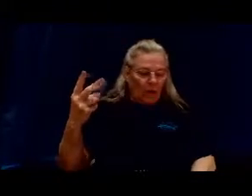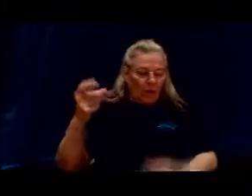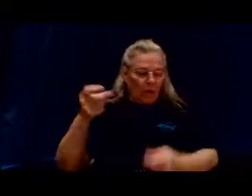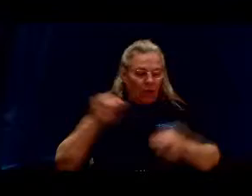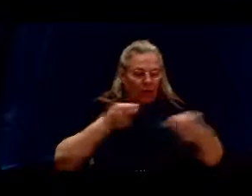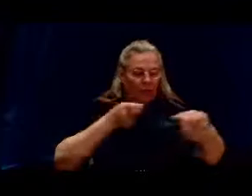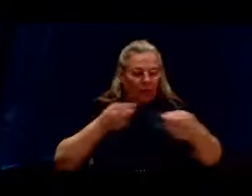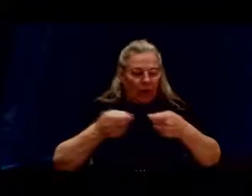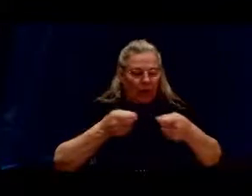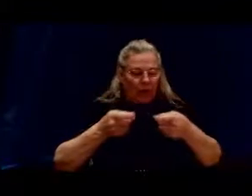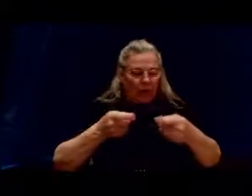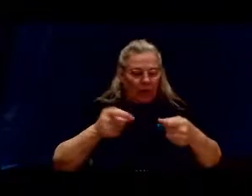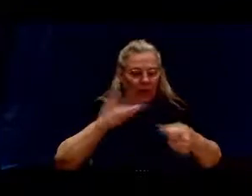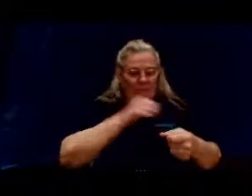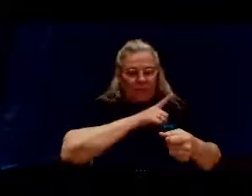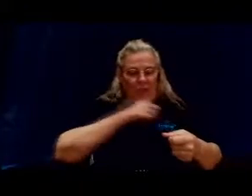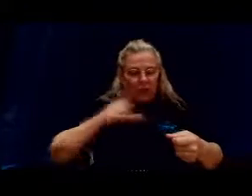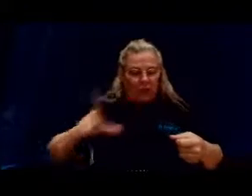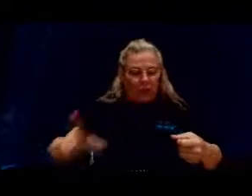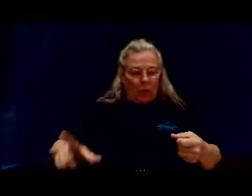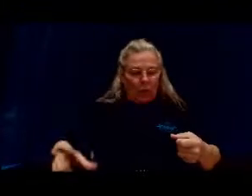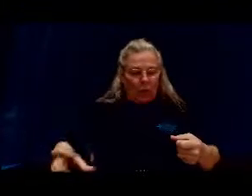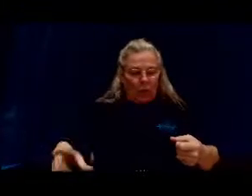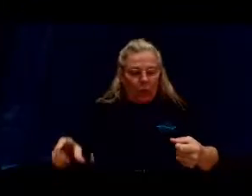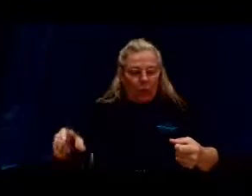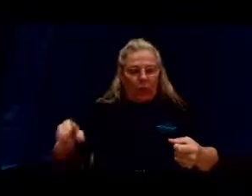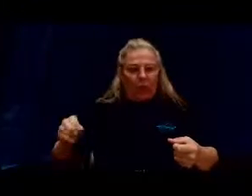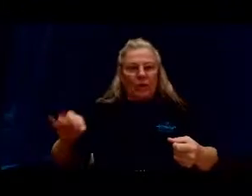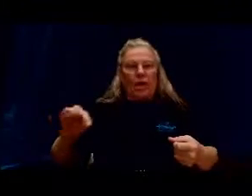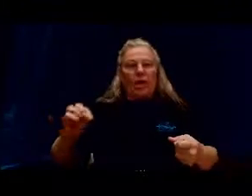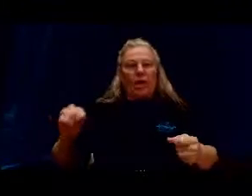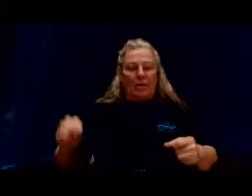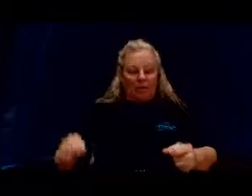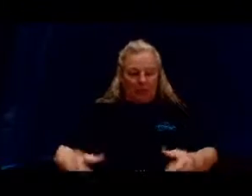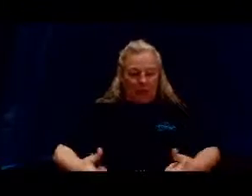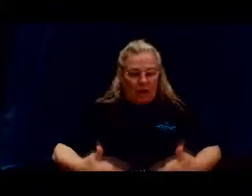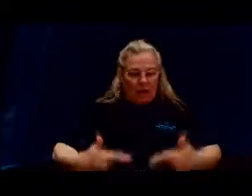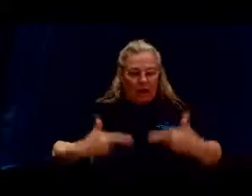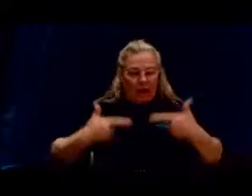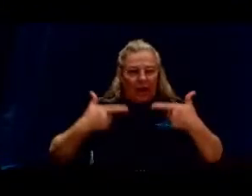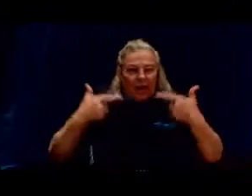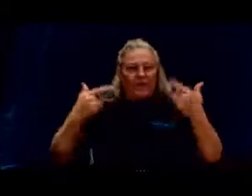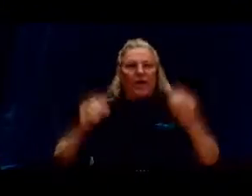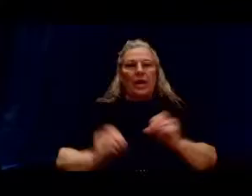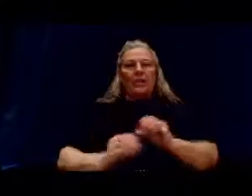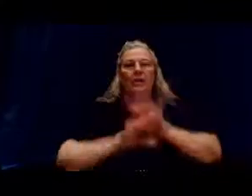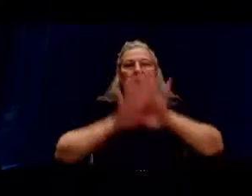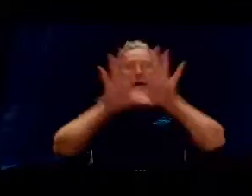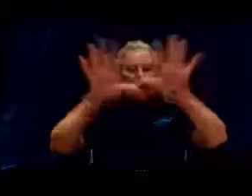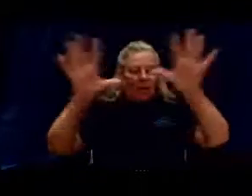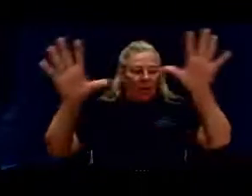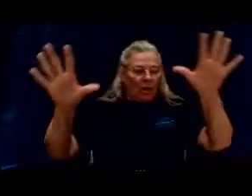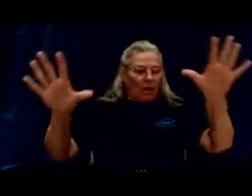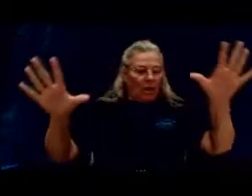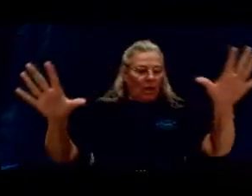invisible, reigneth the Lord of life and